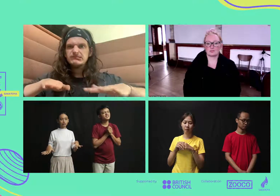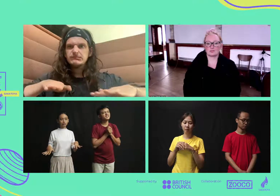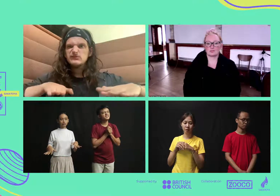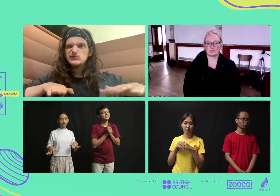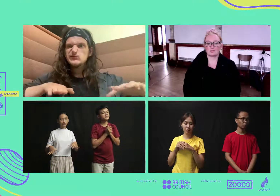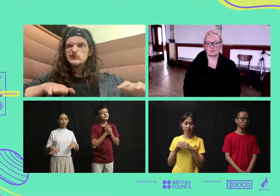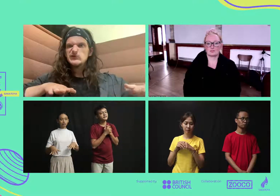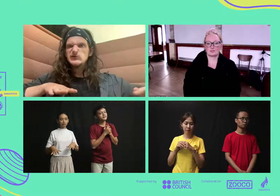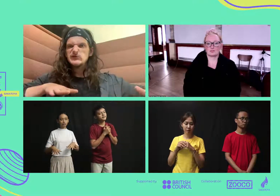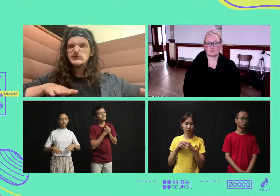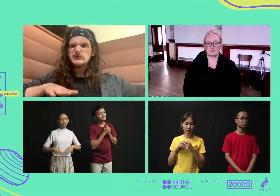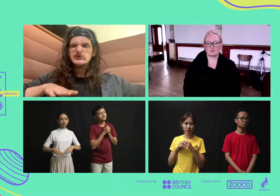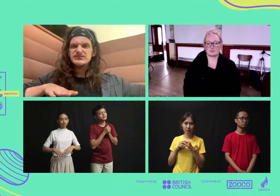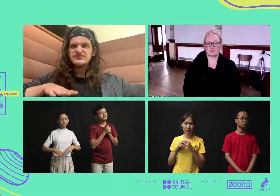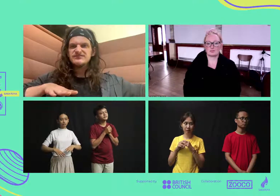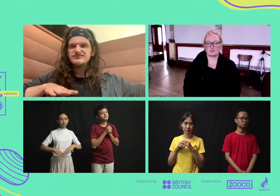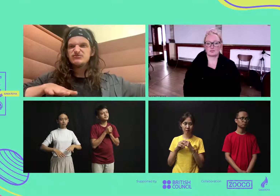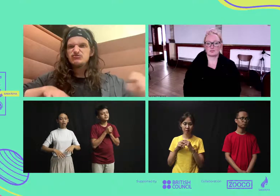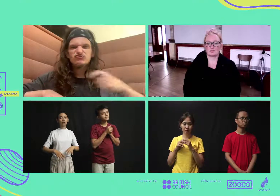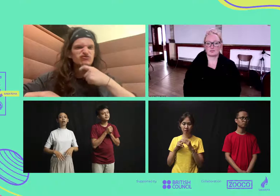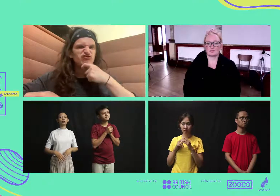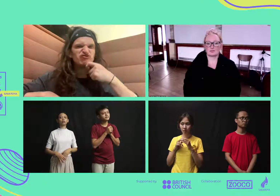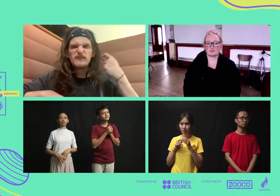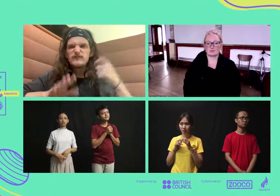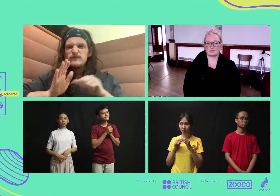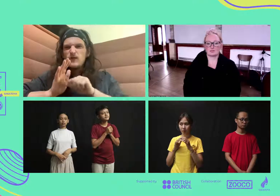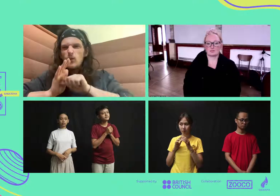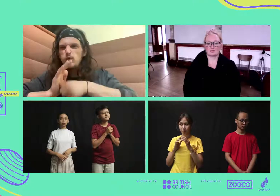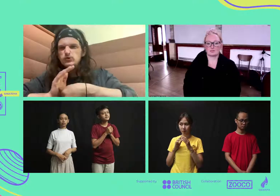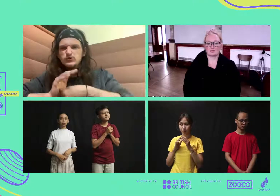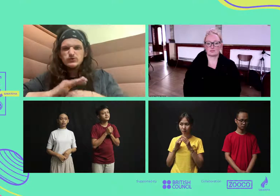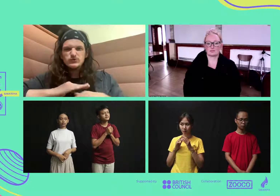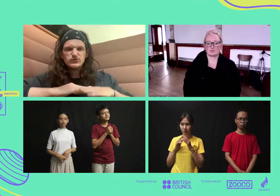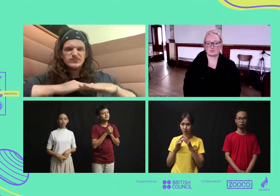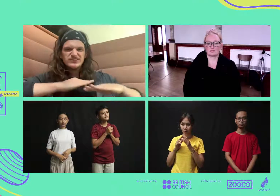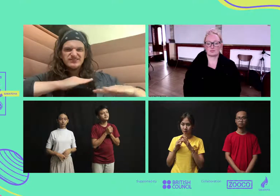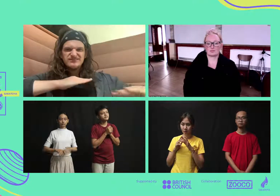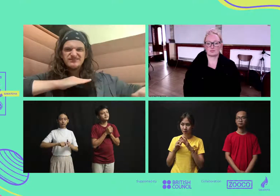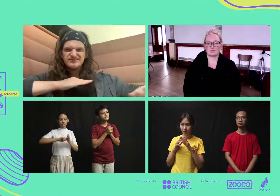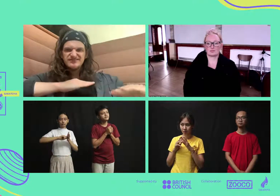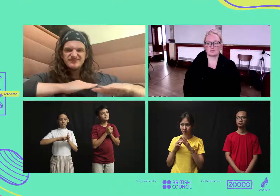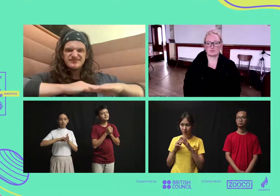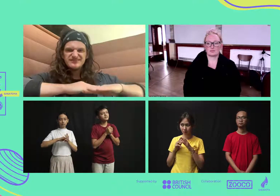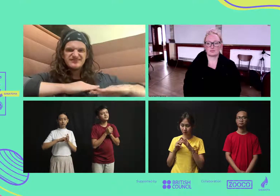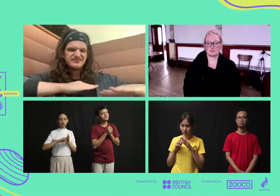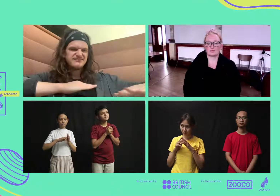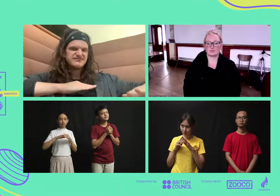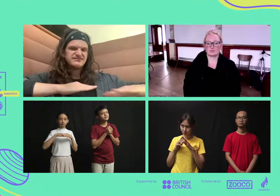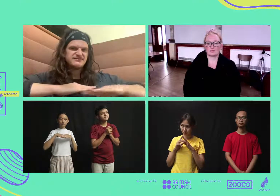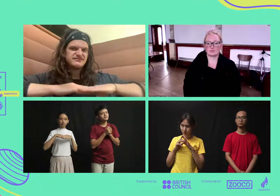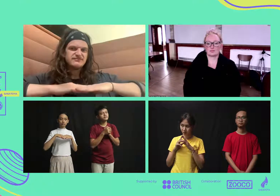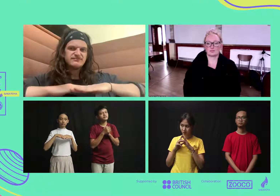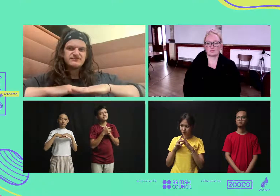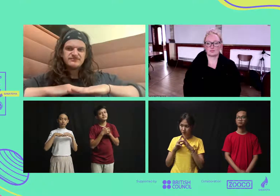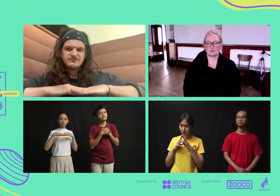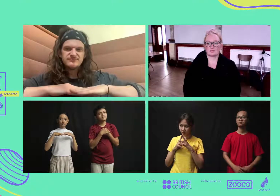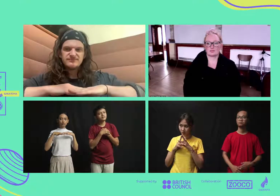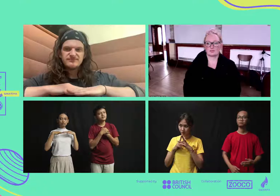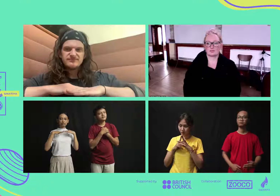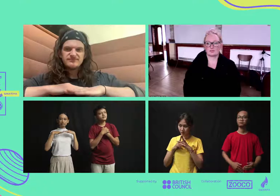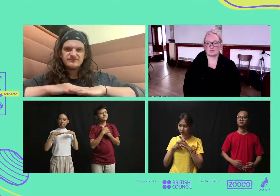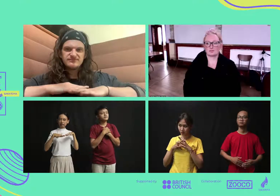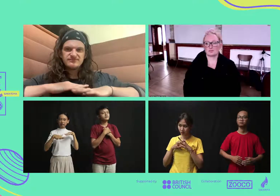So maybe I would do this to show that. So if you look at my hands and my face here, it's rough. I'm